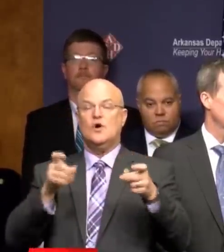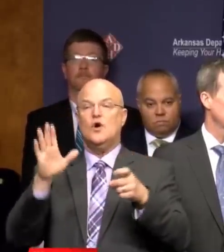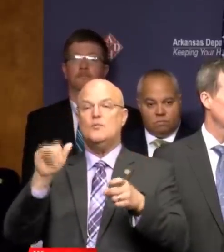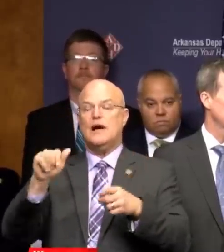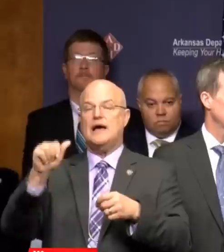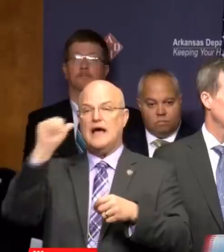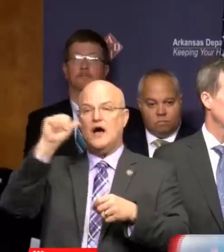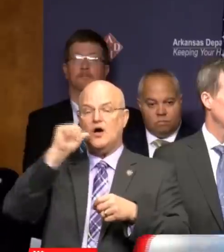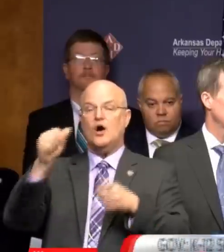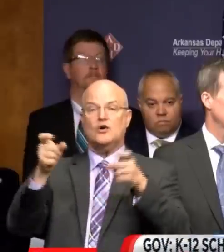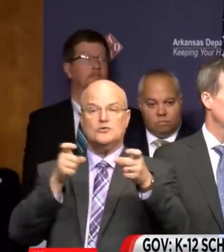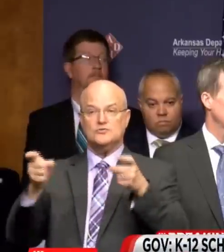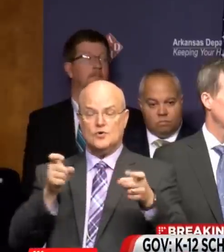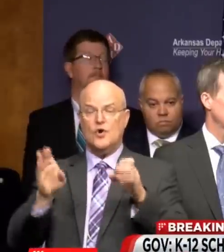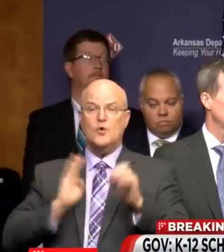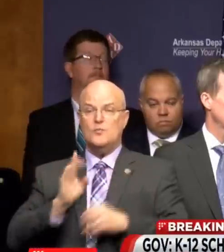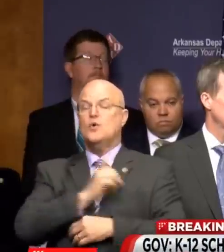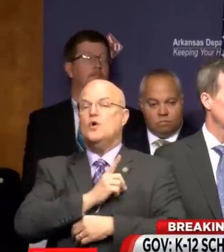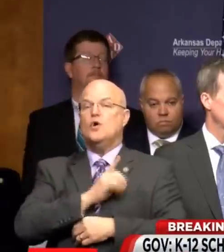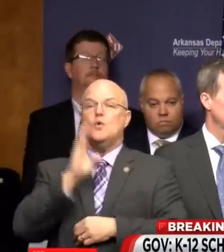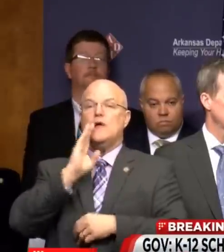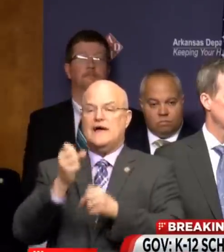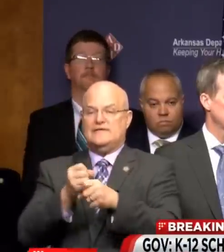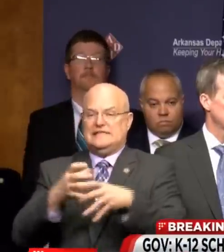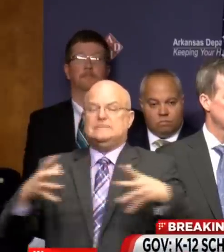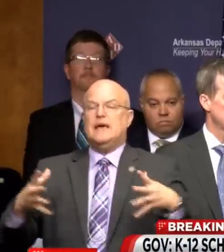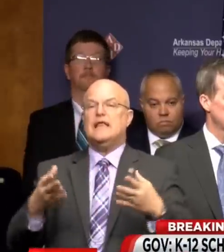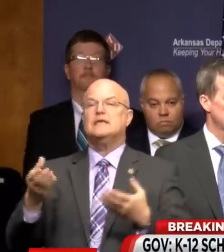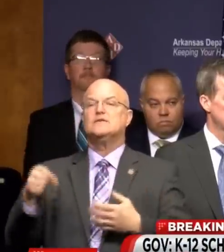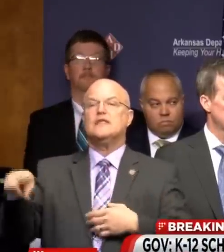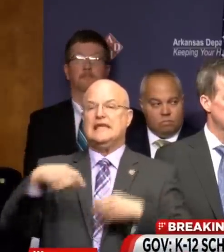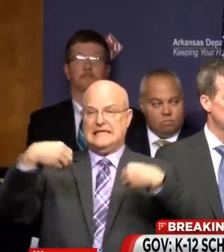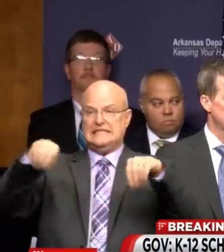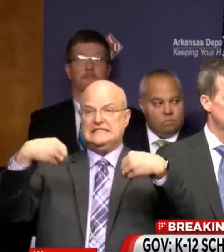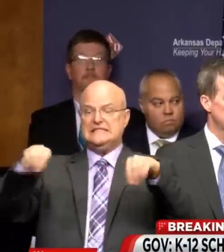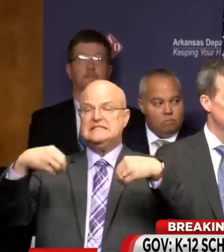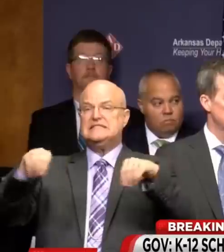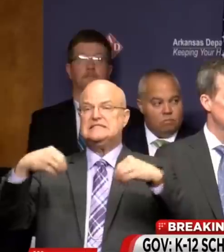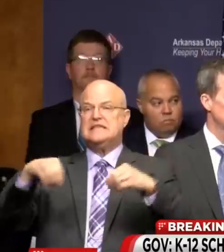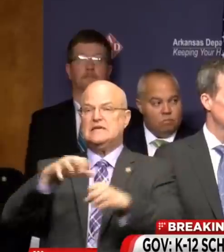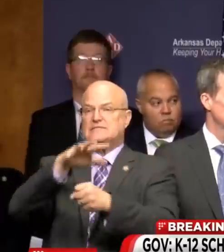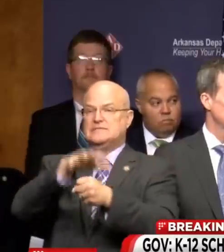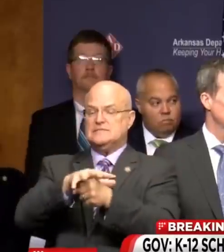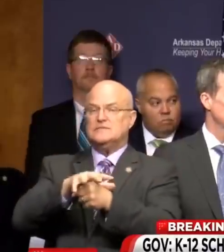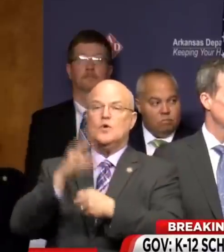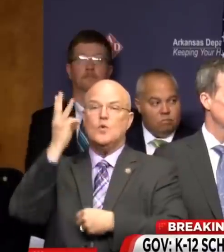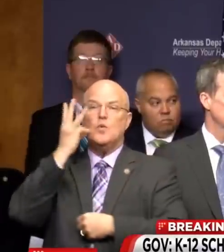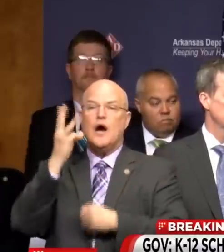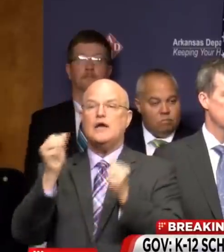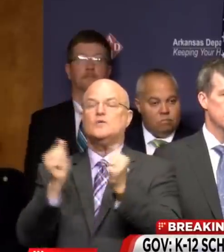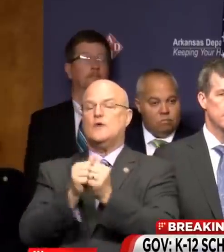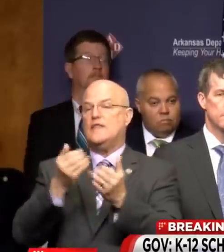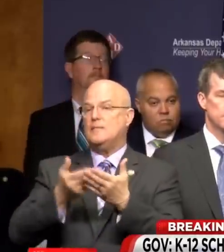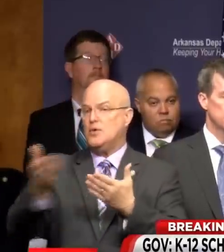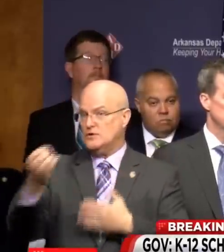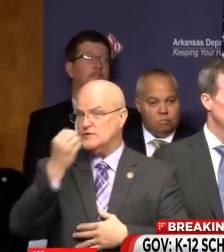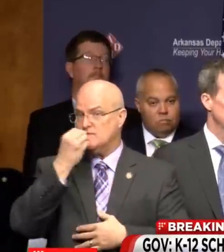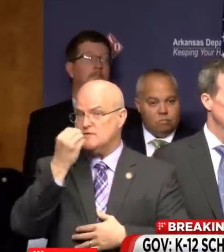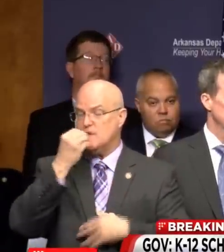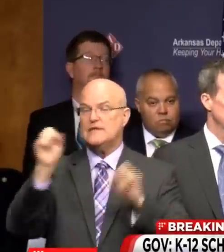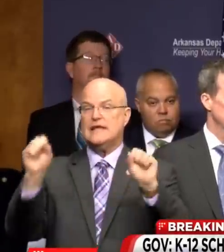may have they're expanded so that they may sell corked or sealed bottles of wine to go with the purchase of